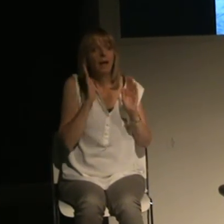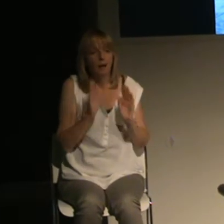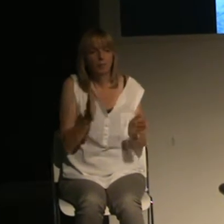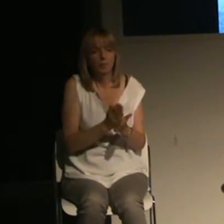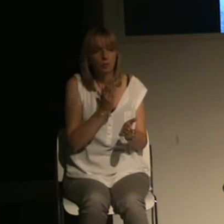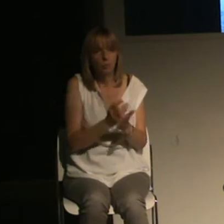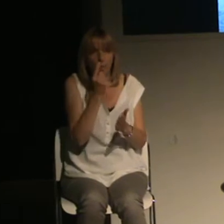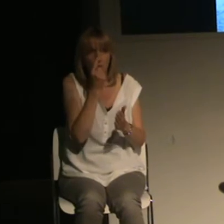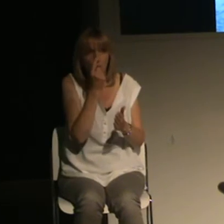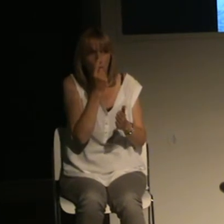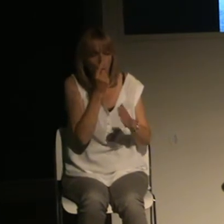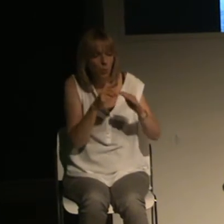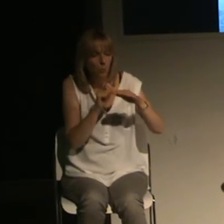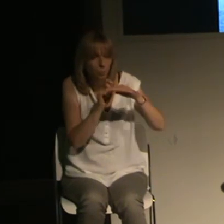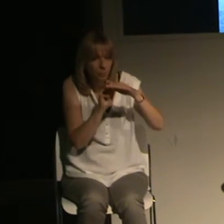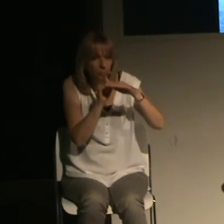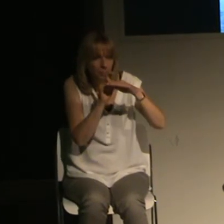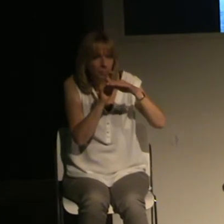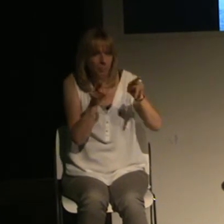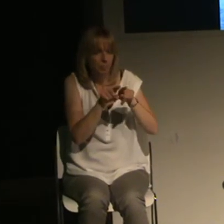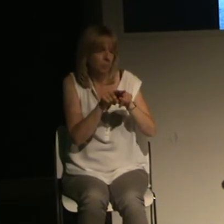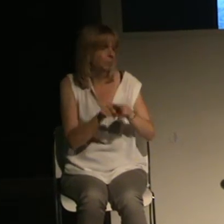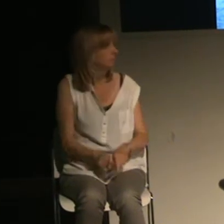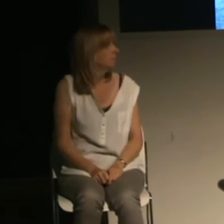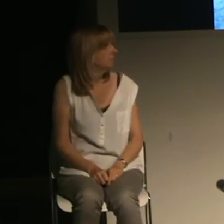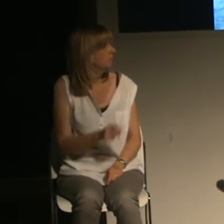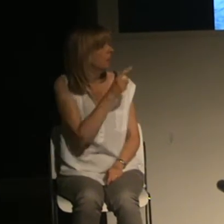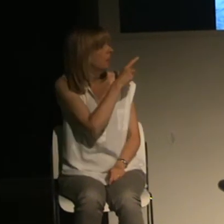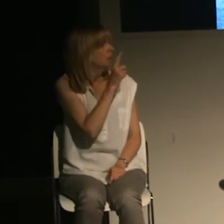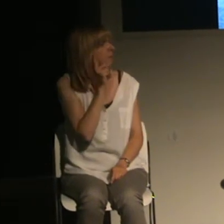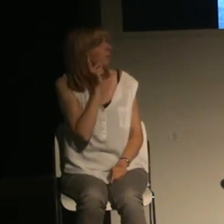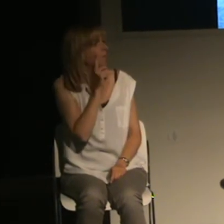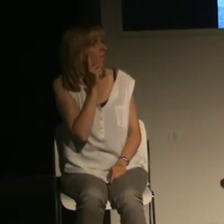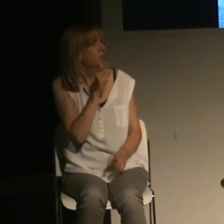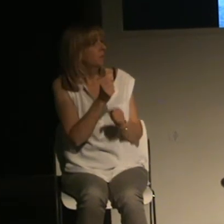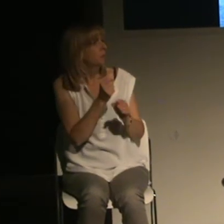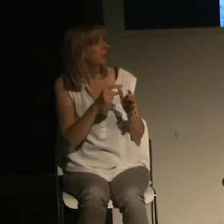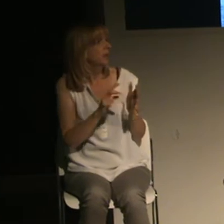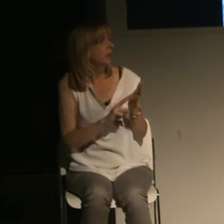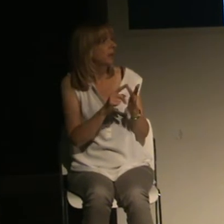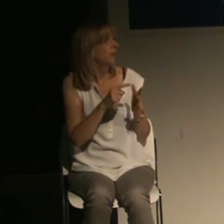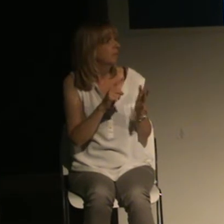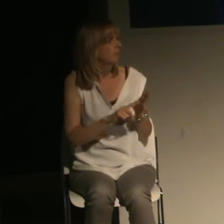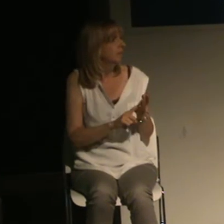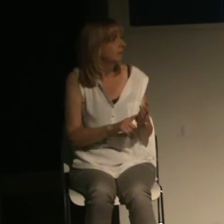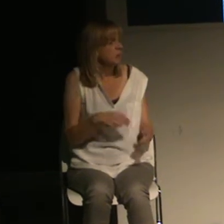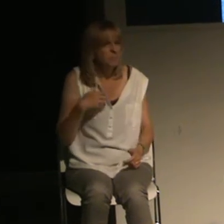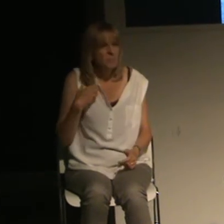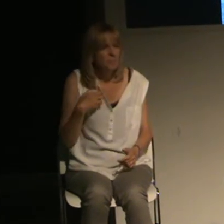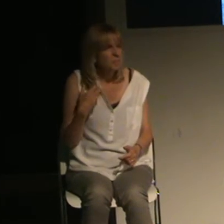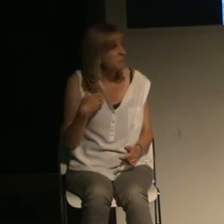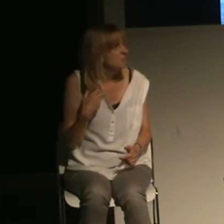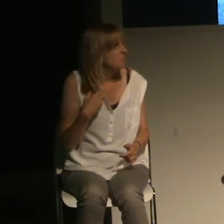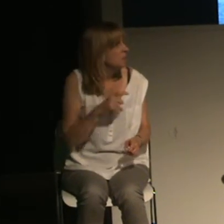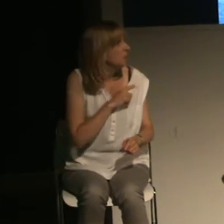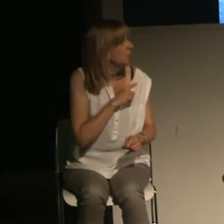breathe. Yeah, this is a female gavial. I'm really annoyed I didn't have the camera on a higher setting because it didn't do this again